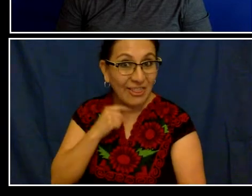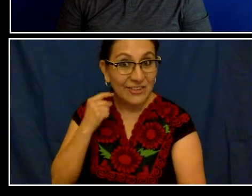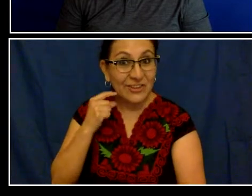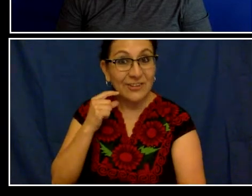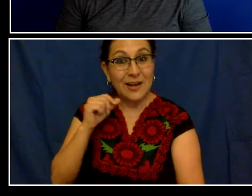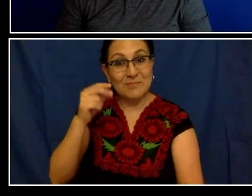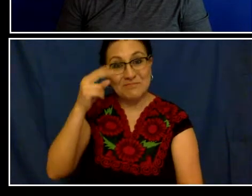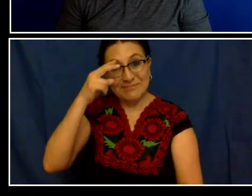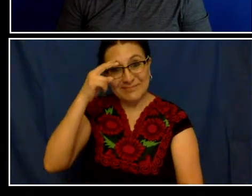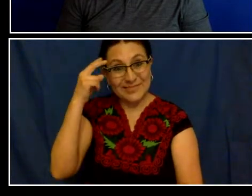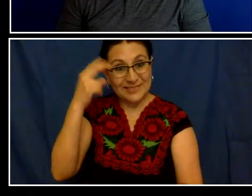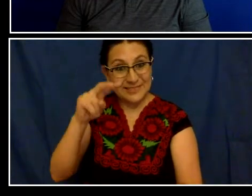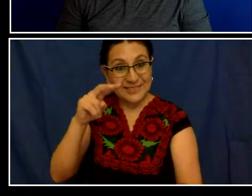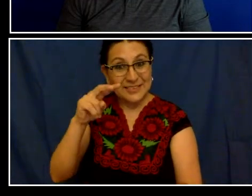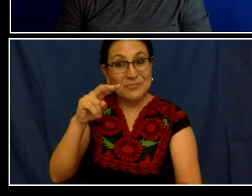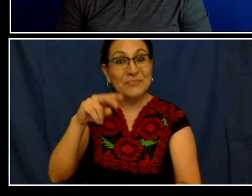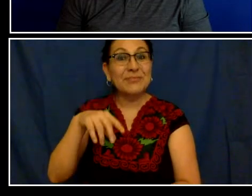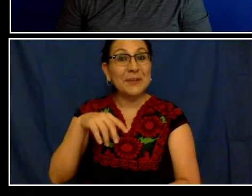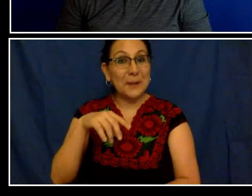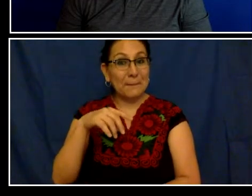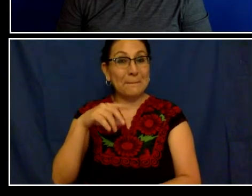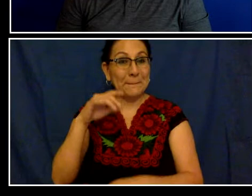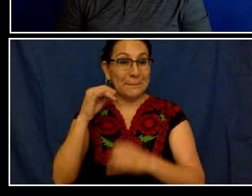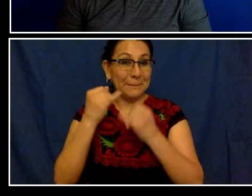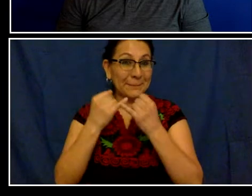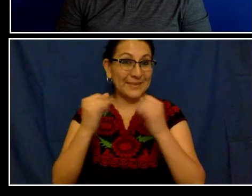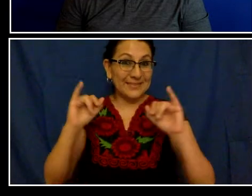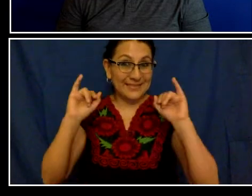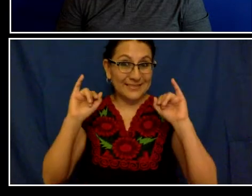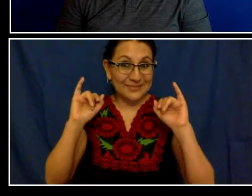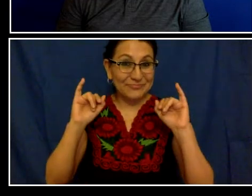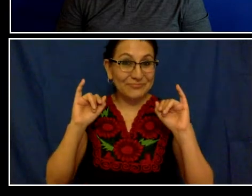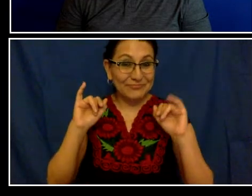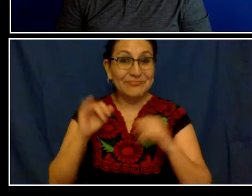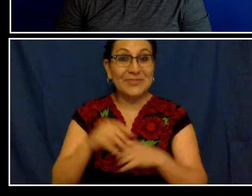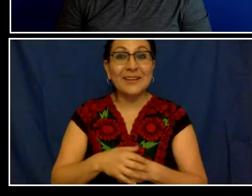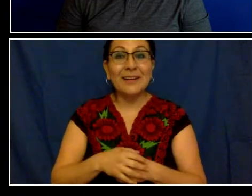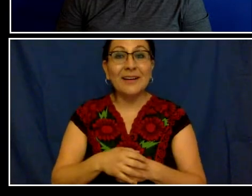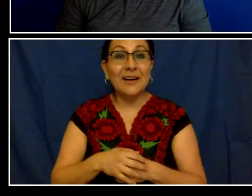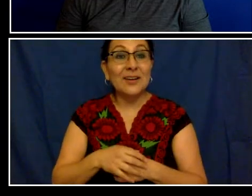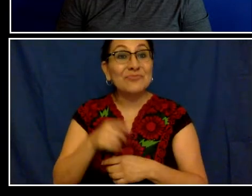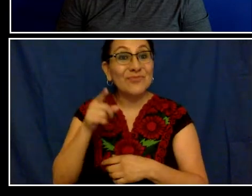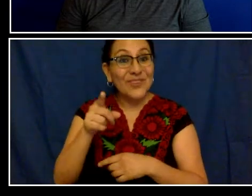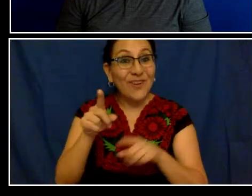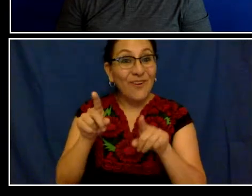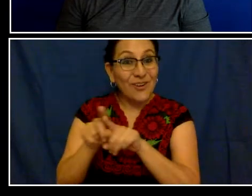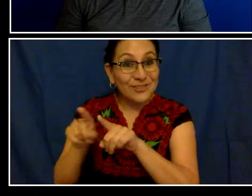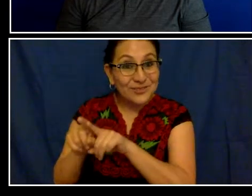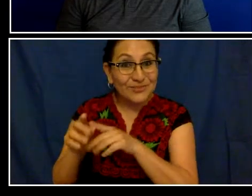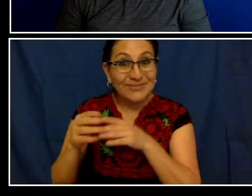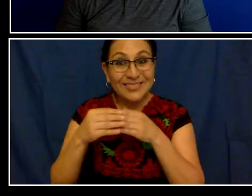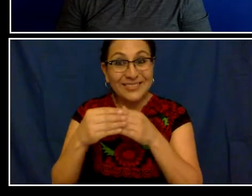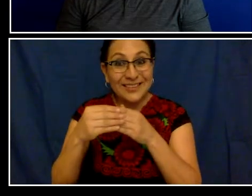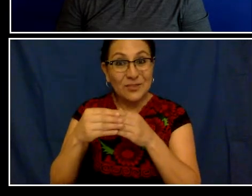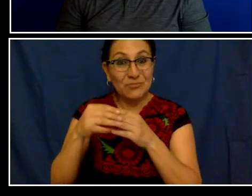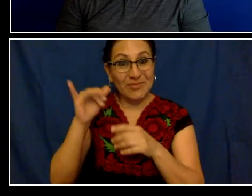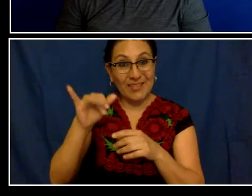he also was the father of the Mexican independence.